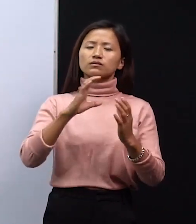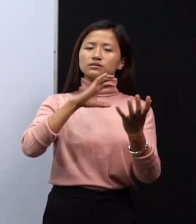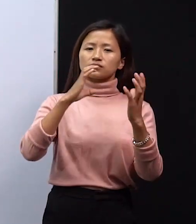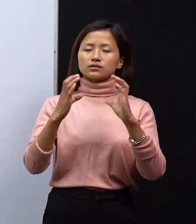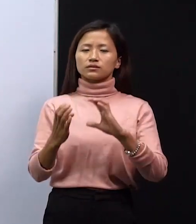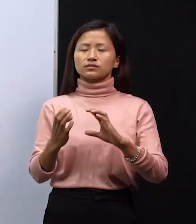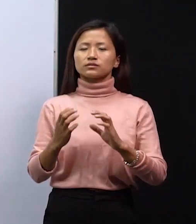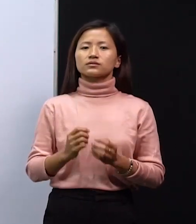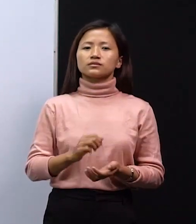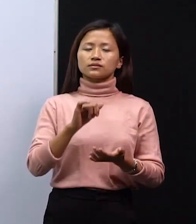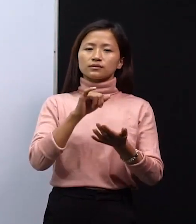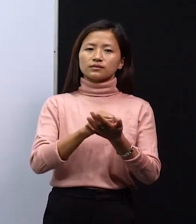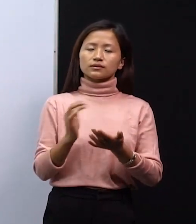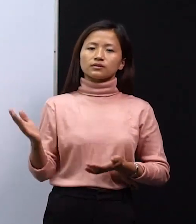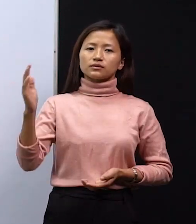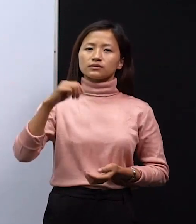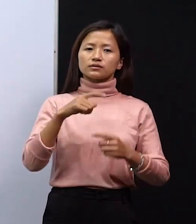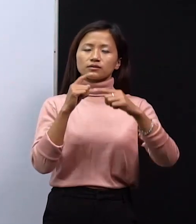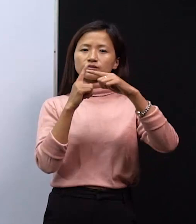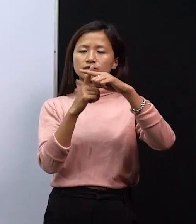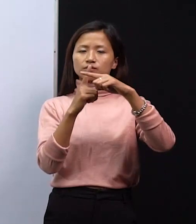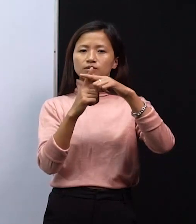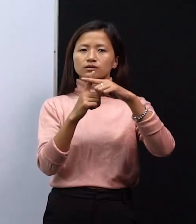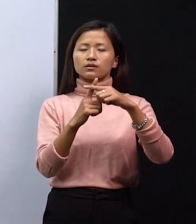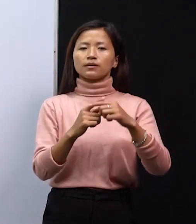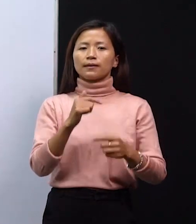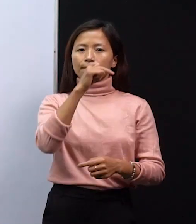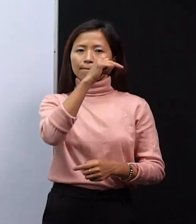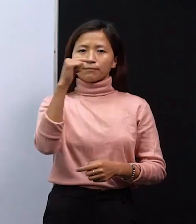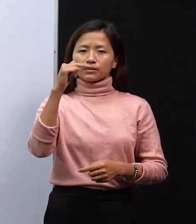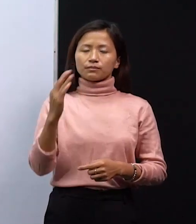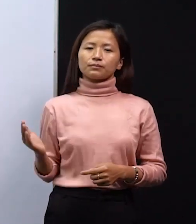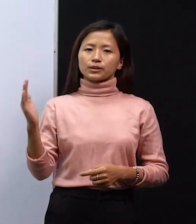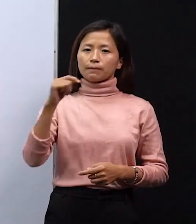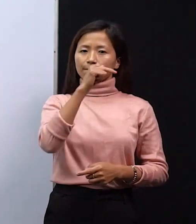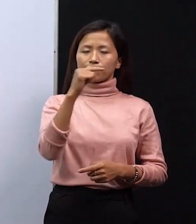will come is instead of this plus, it will become a minus